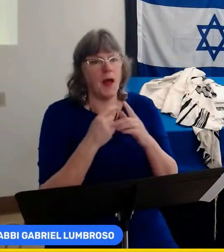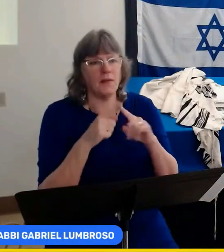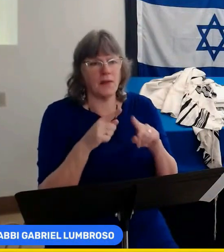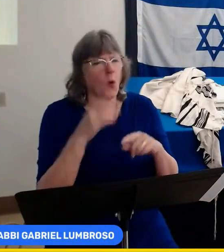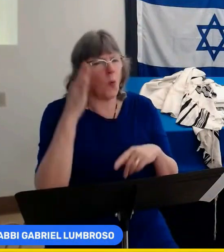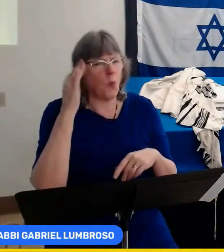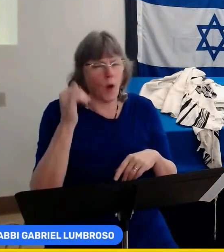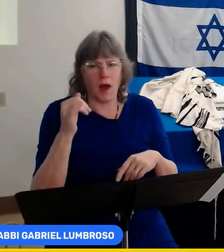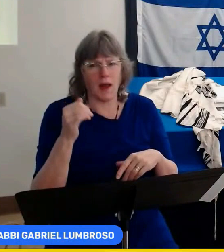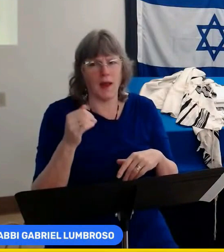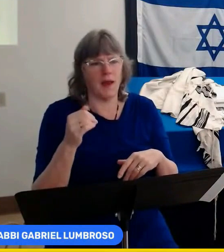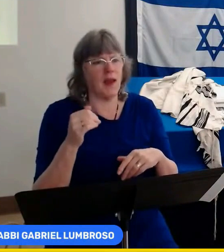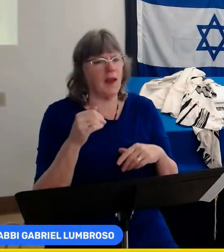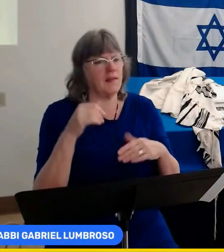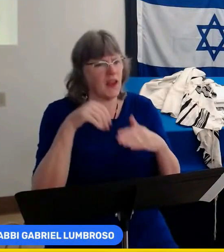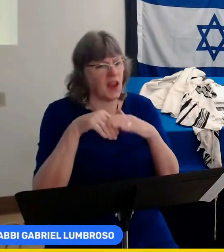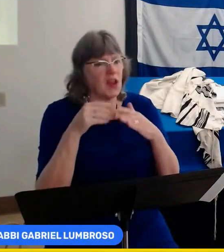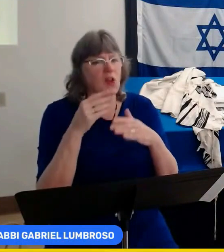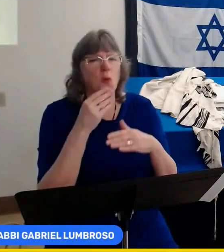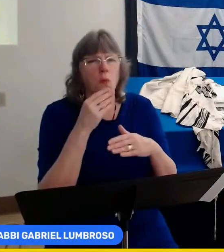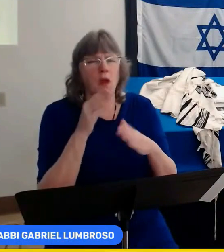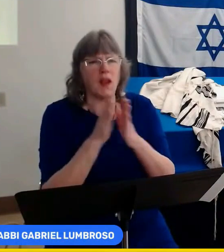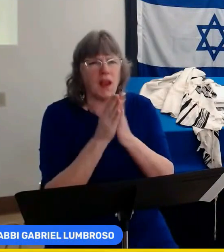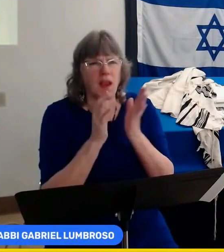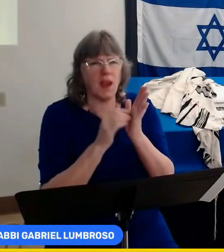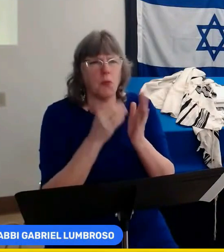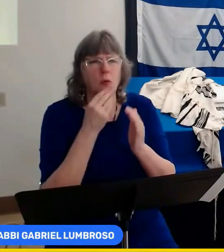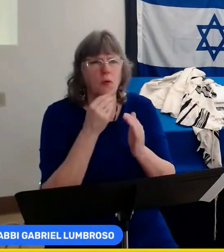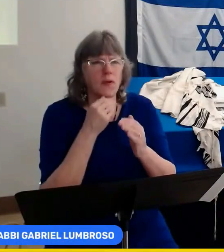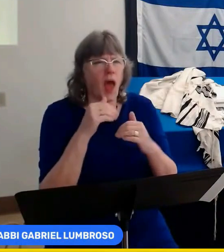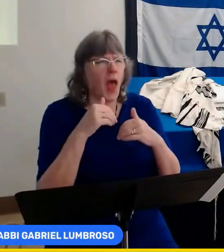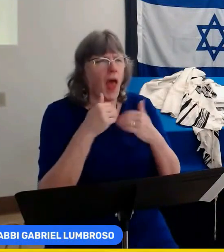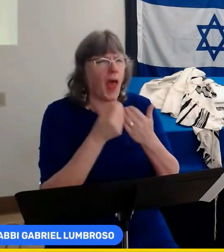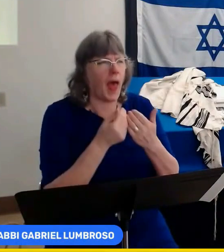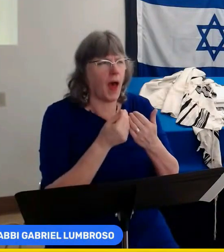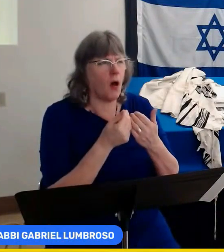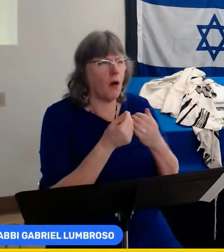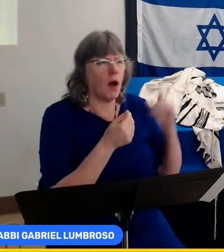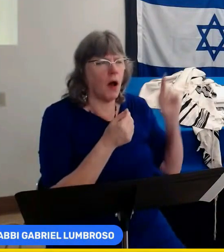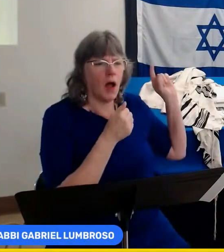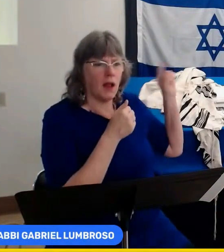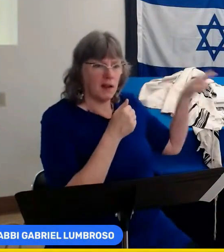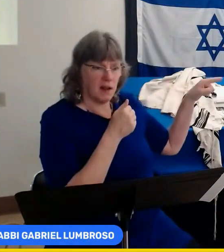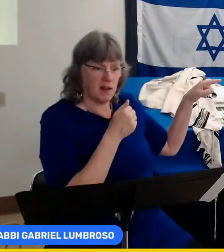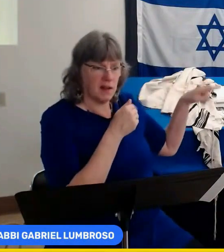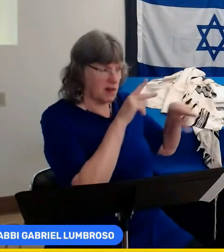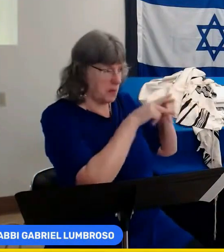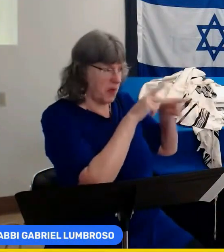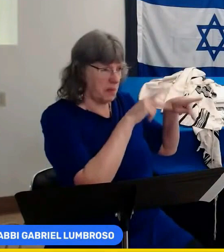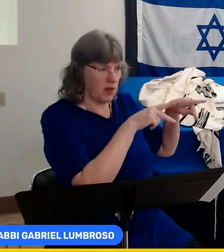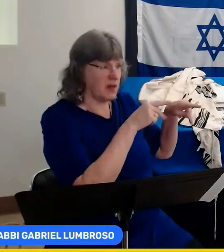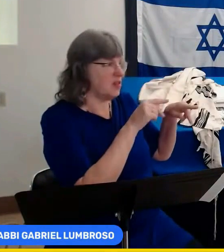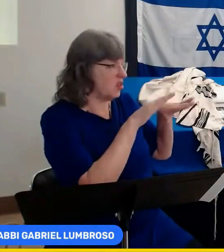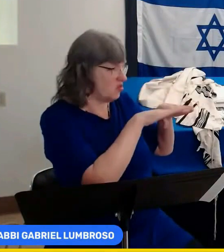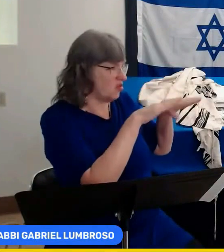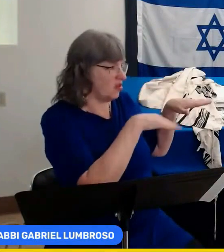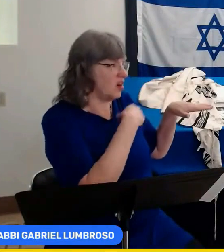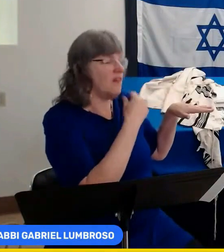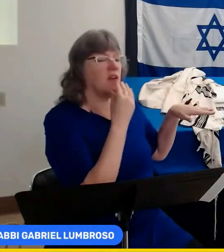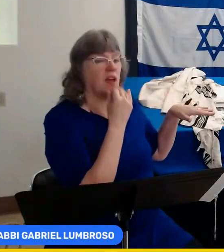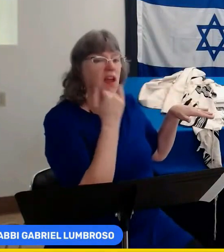So the definition of the word gospel is good news, this evangelion in Greek.